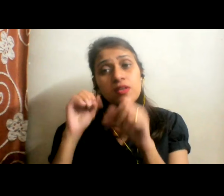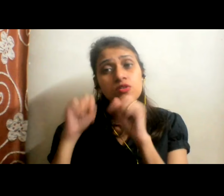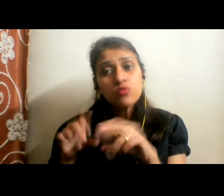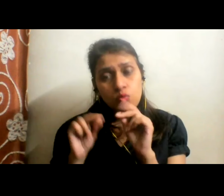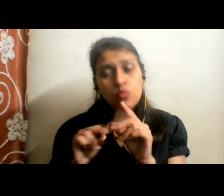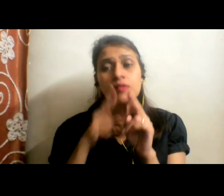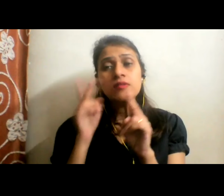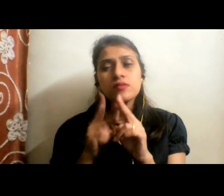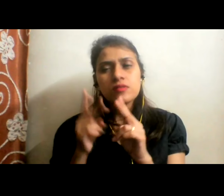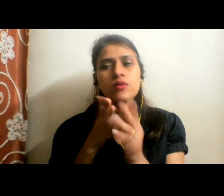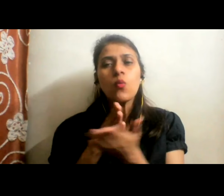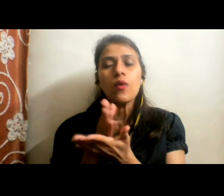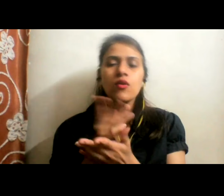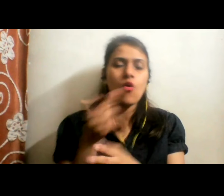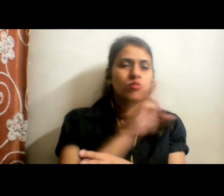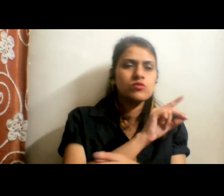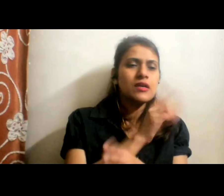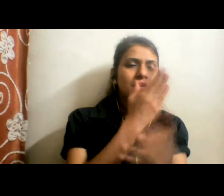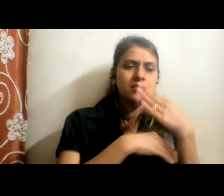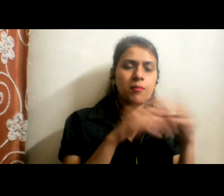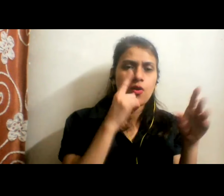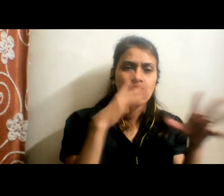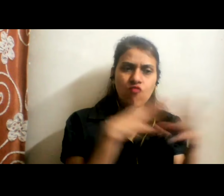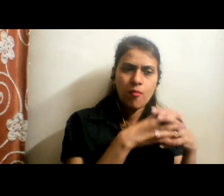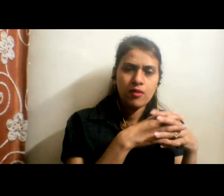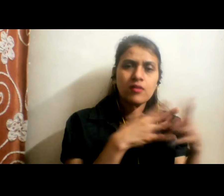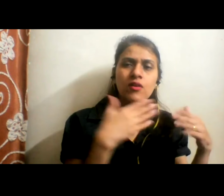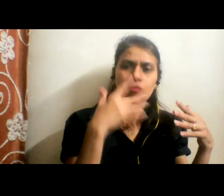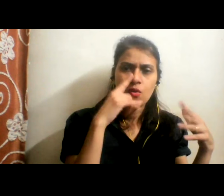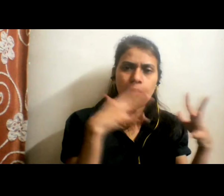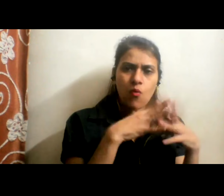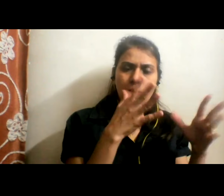ways, and maybe disability studies. So what are the